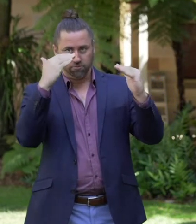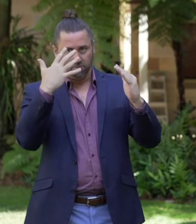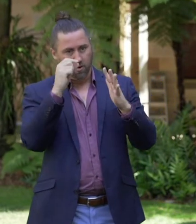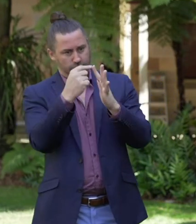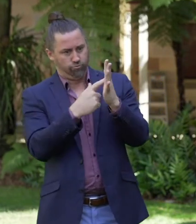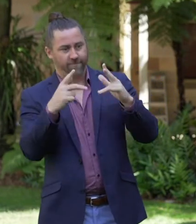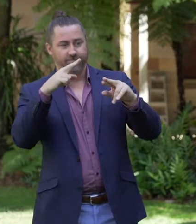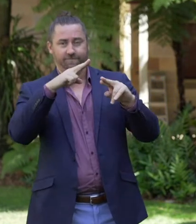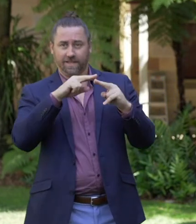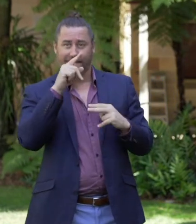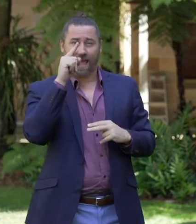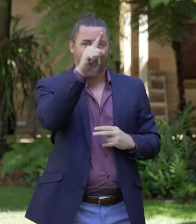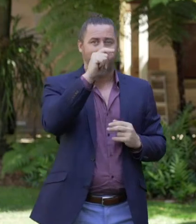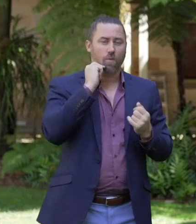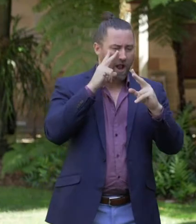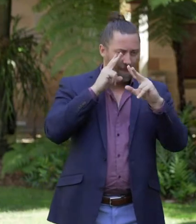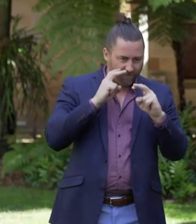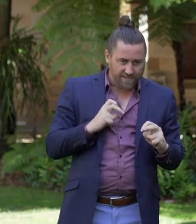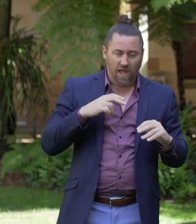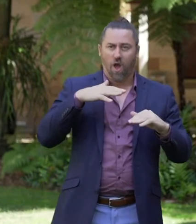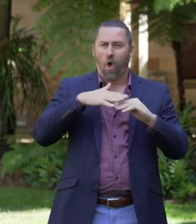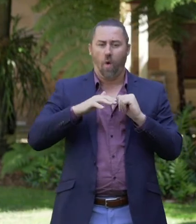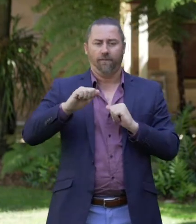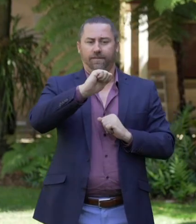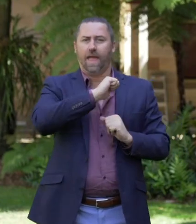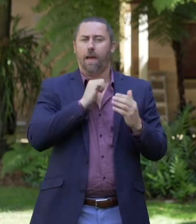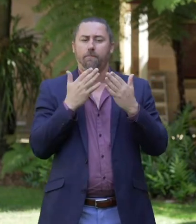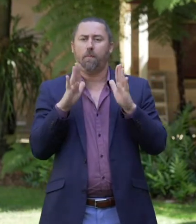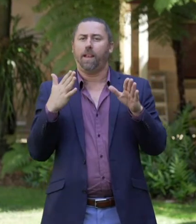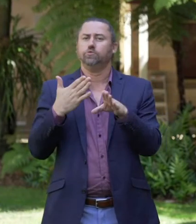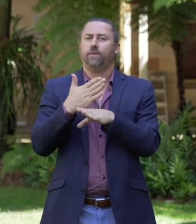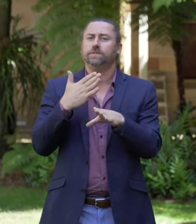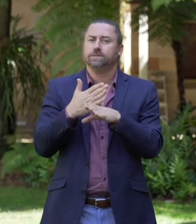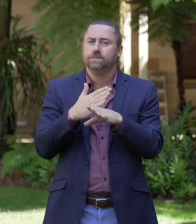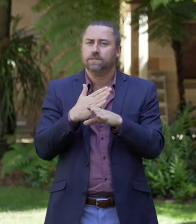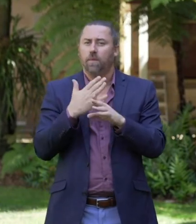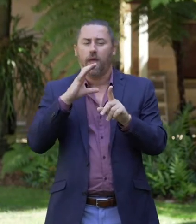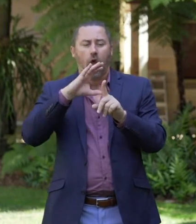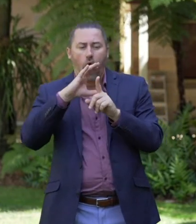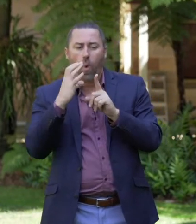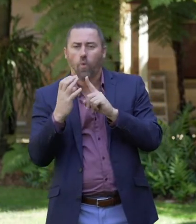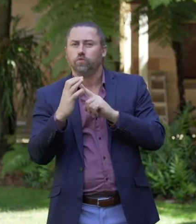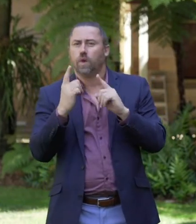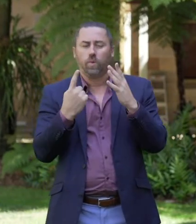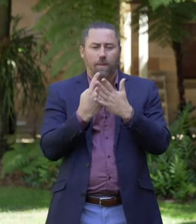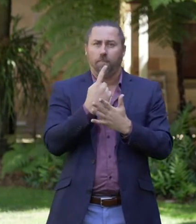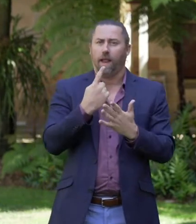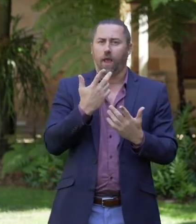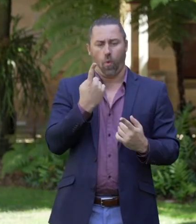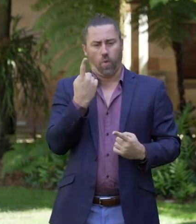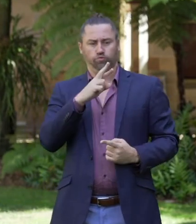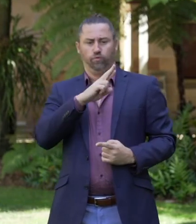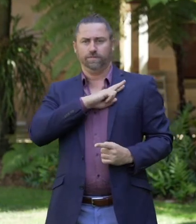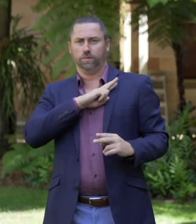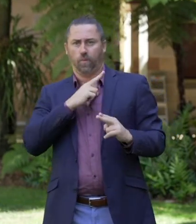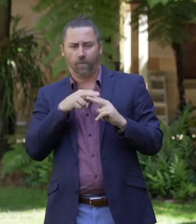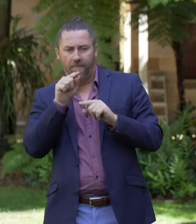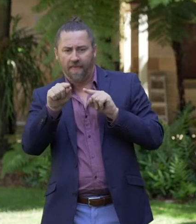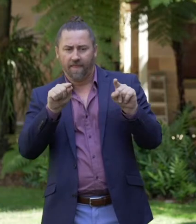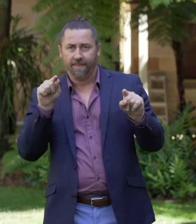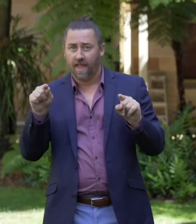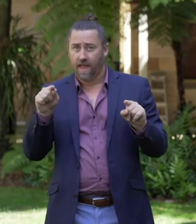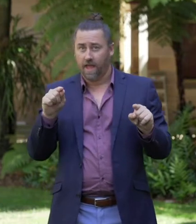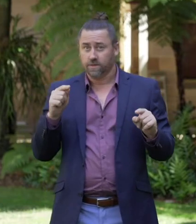accountability into the state's public sector. The review is broad-reaching and will incorporate all relevant public service agencies